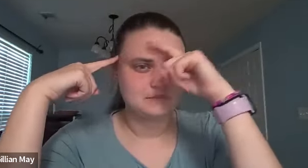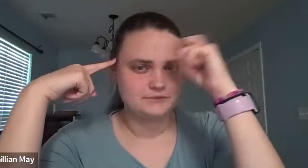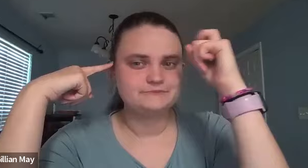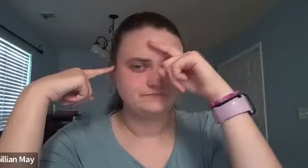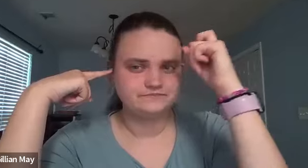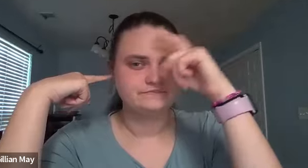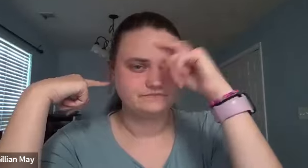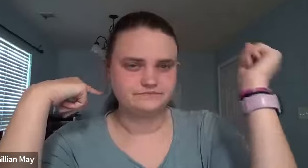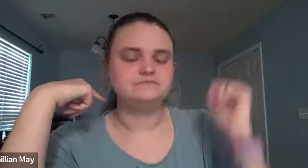Summer.